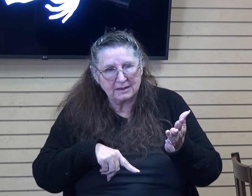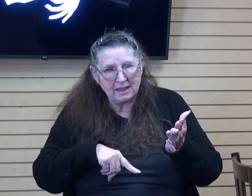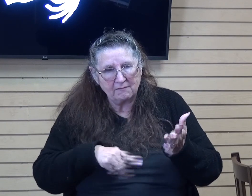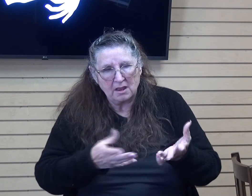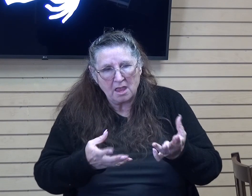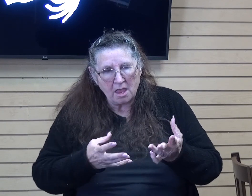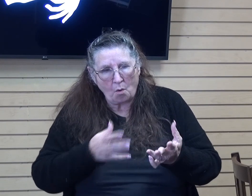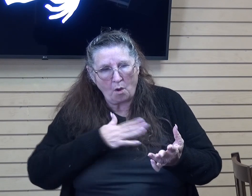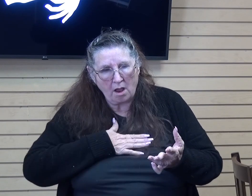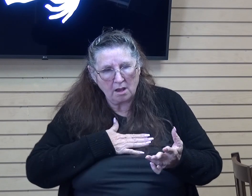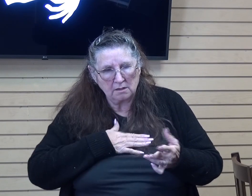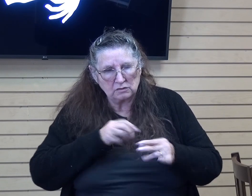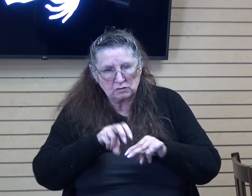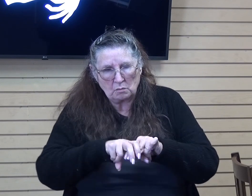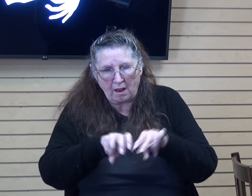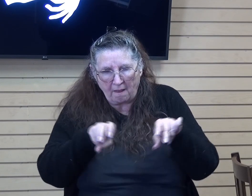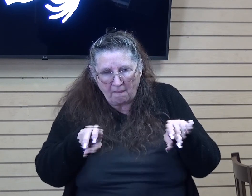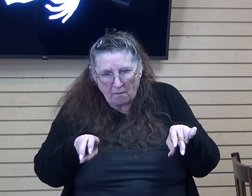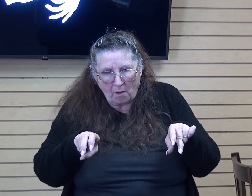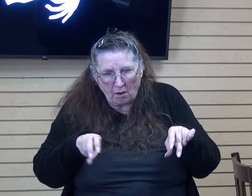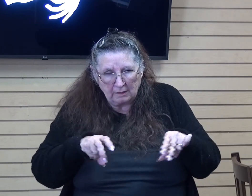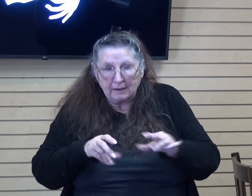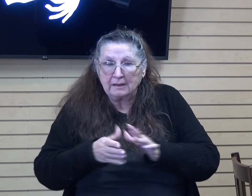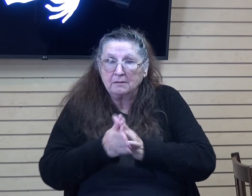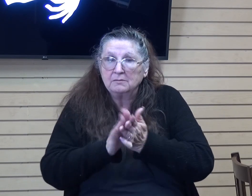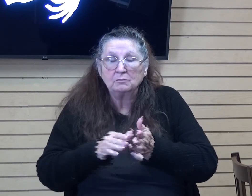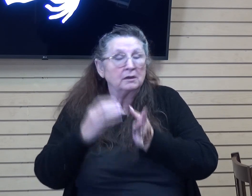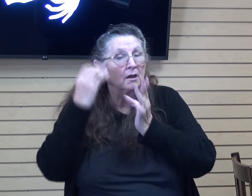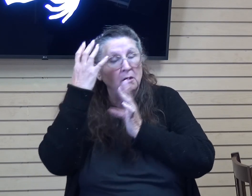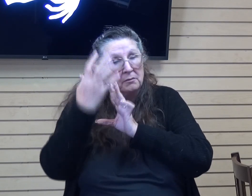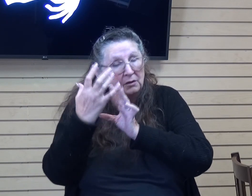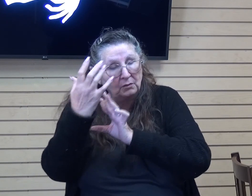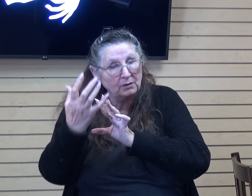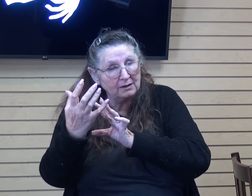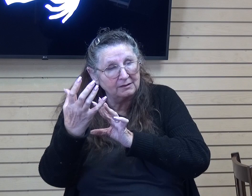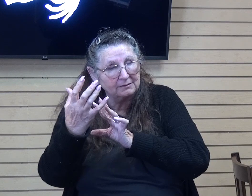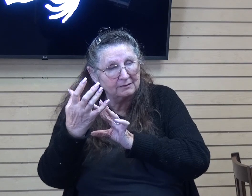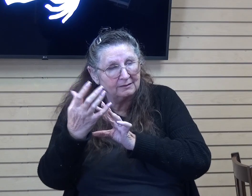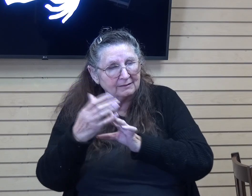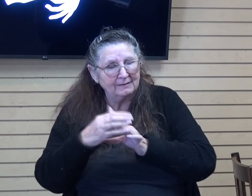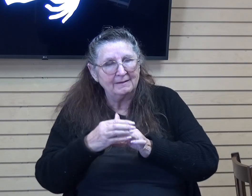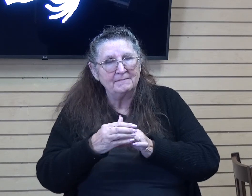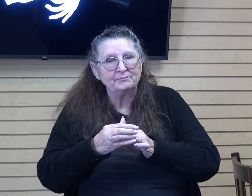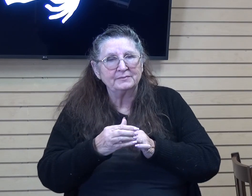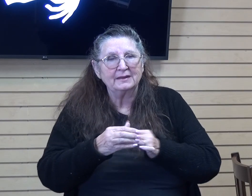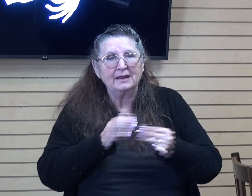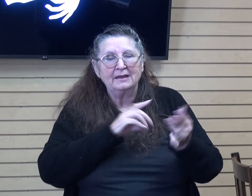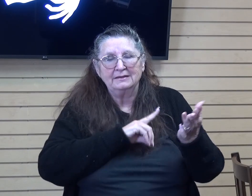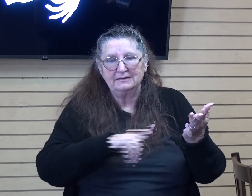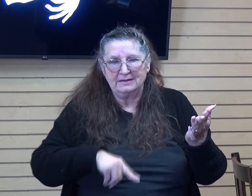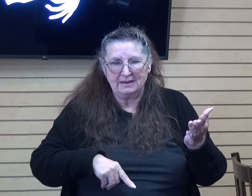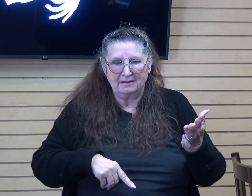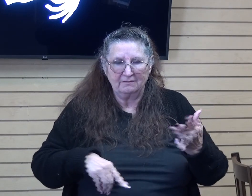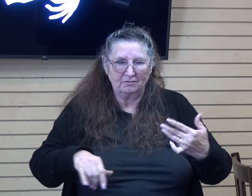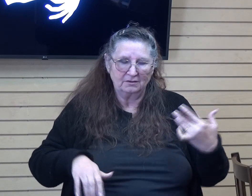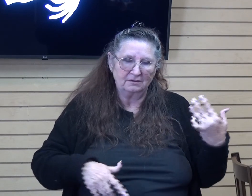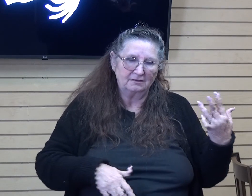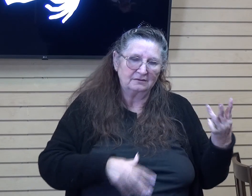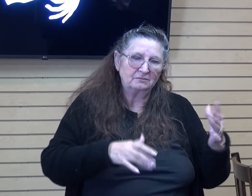going insane. Just David, I think one time was just playing the harp for him, and Saul just was like, "Oh, he's